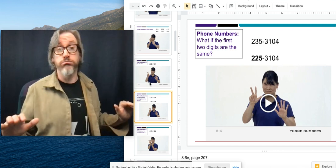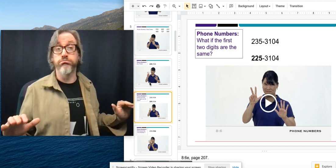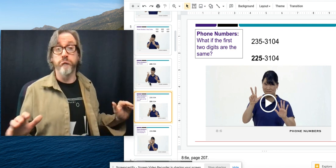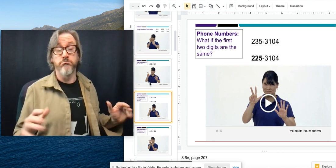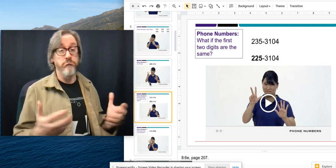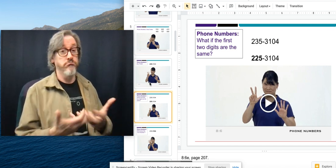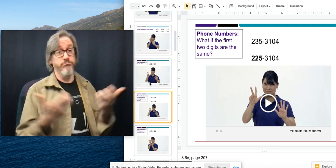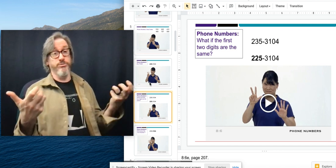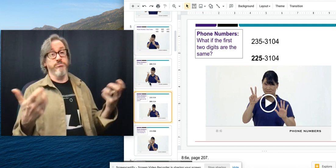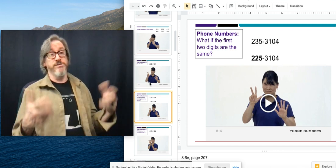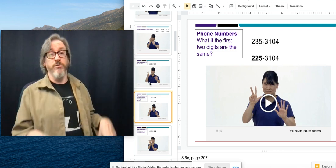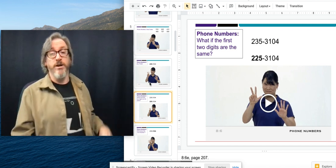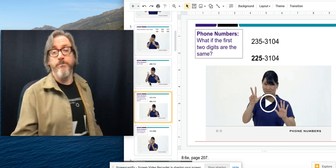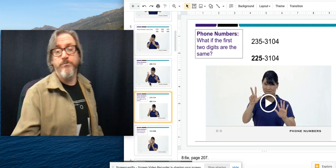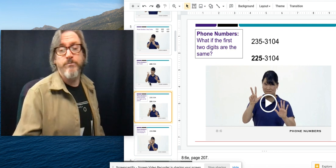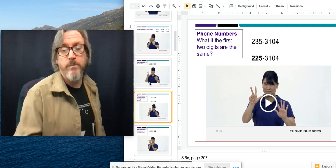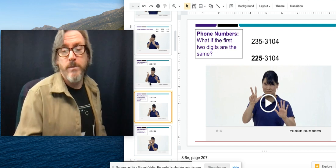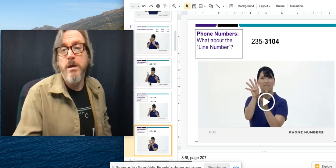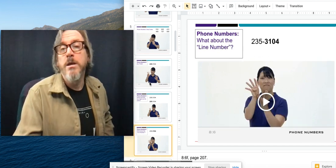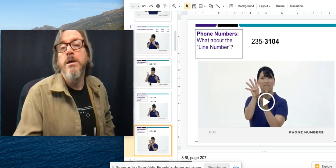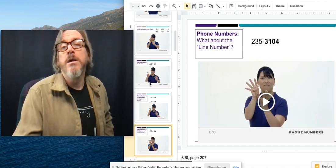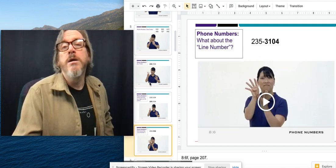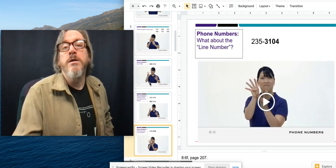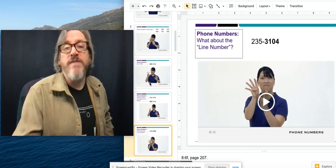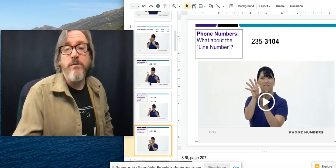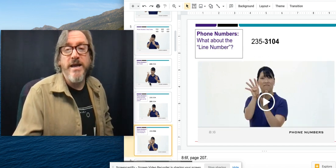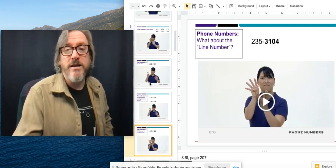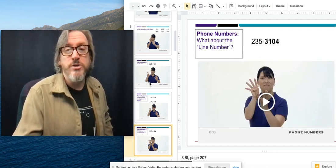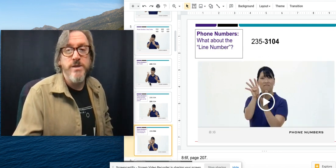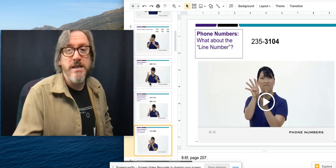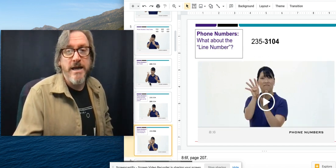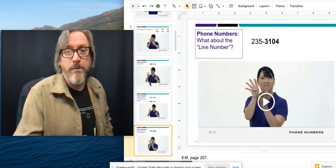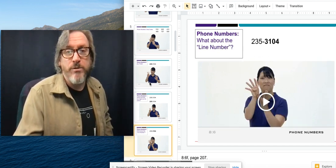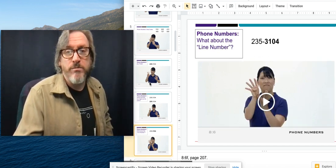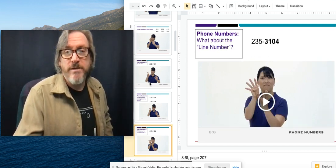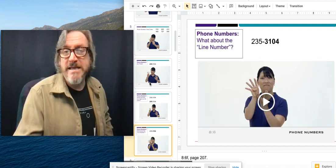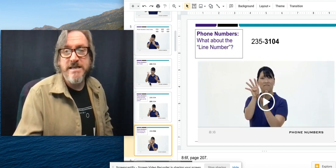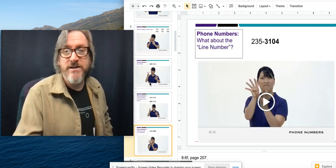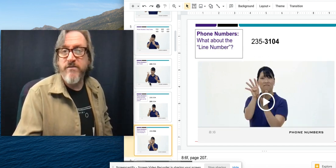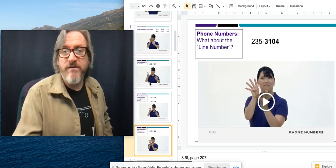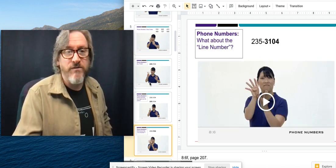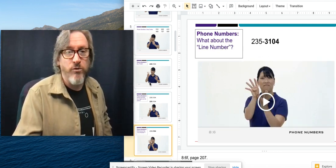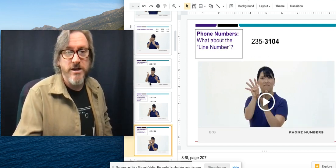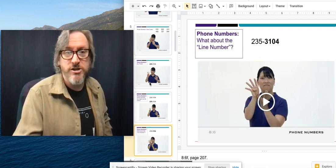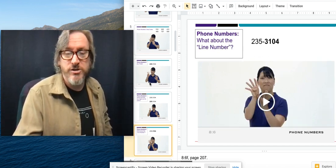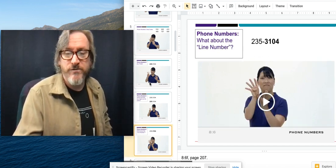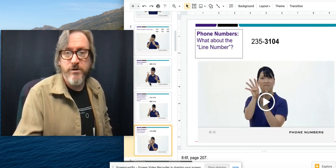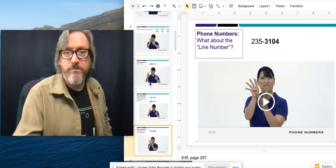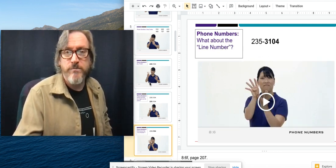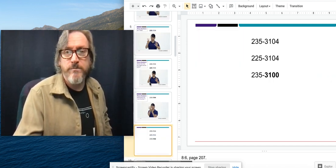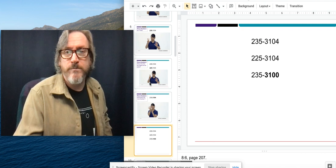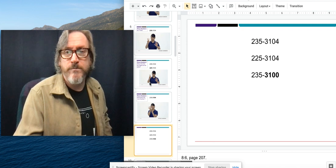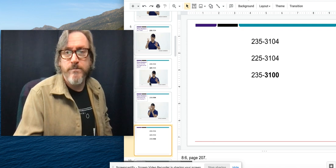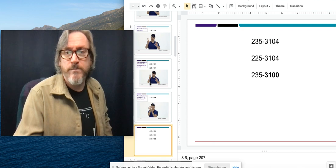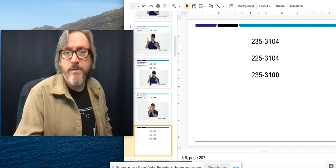No. Separate. Then we get into the line number. Easy enough if the 4 digits are